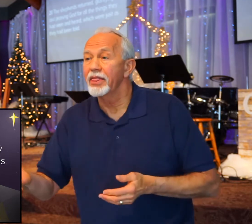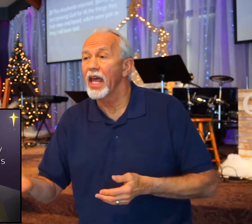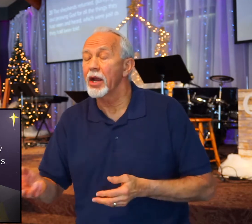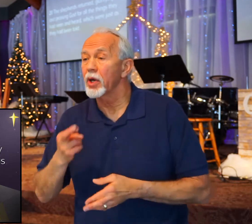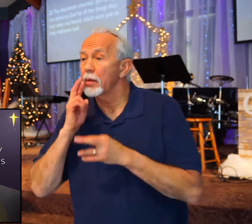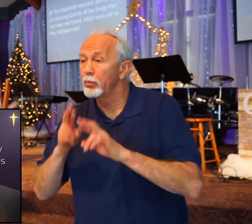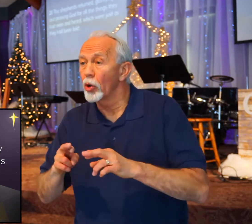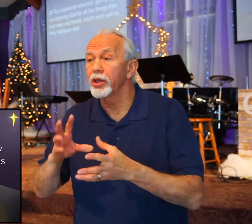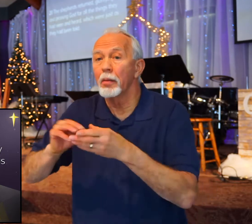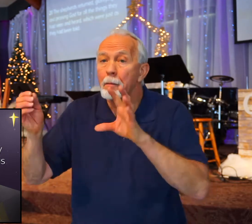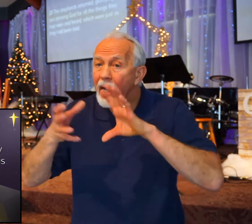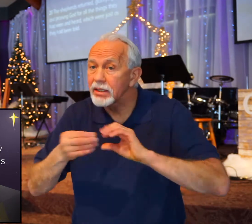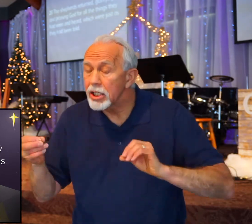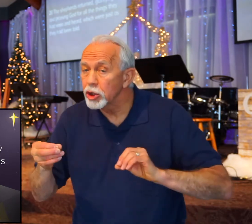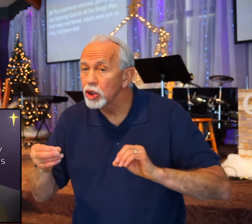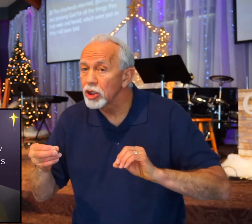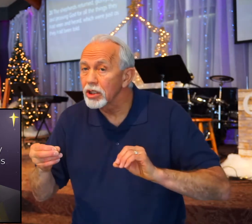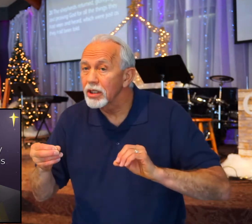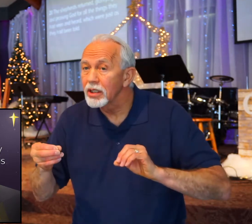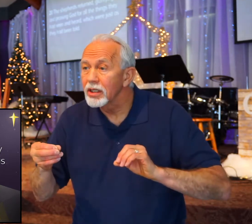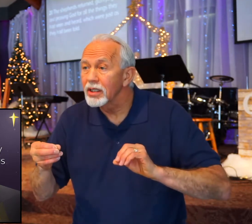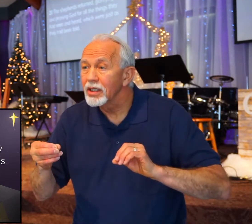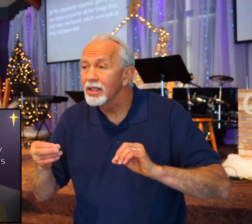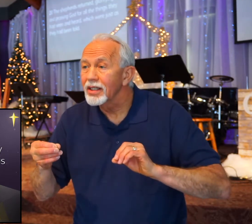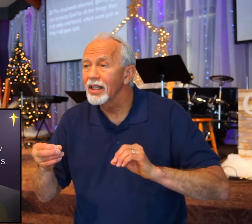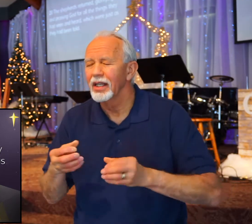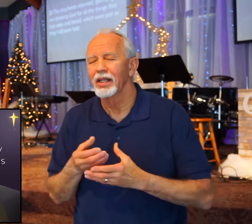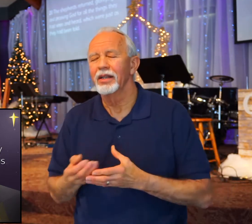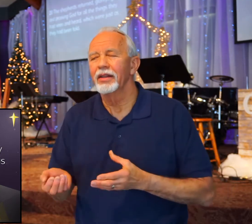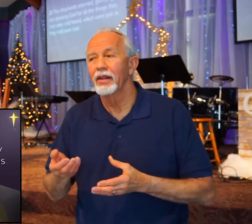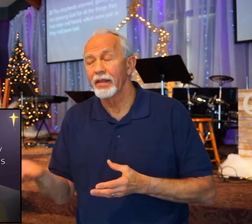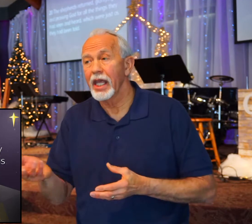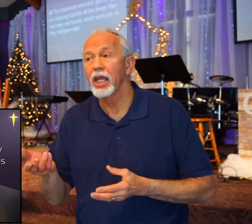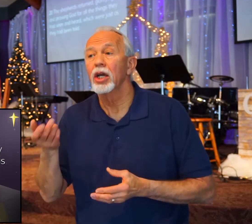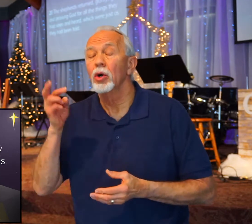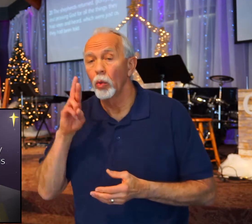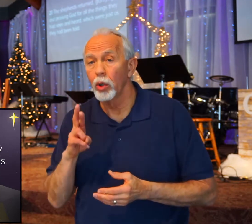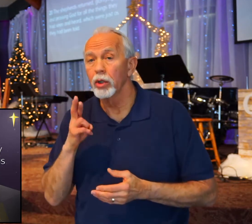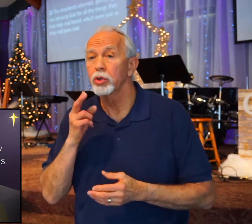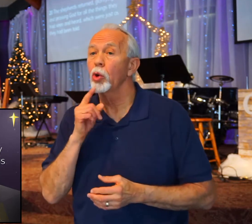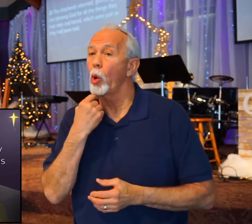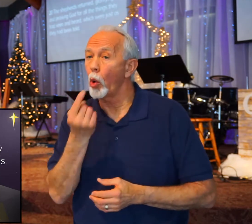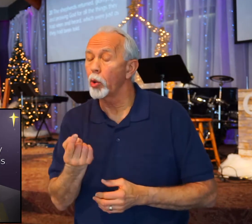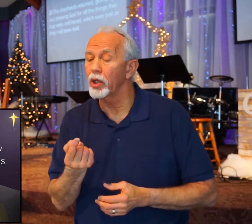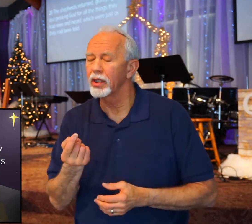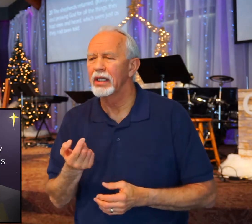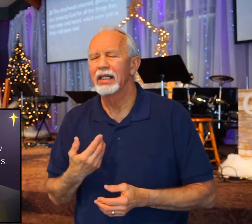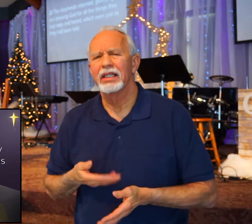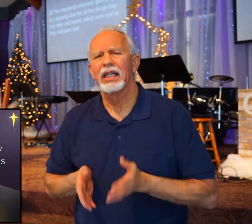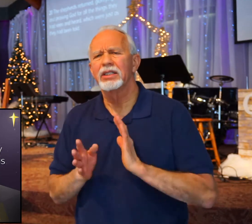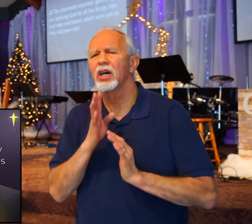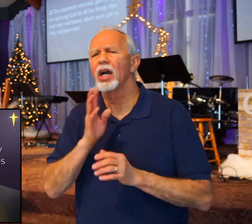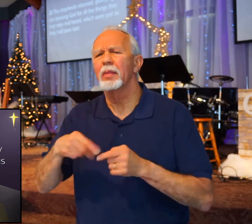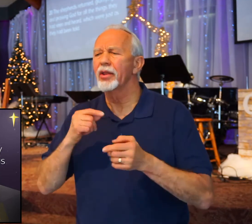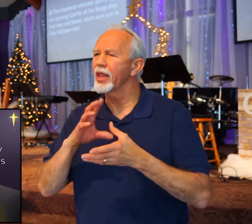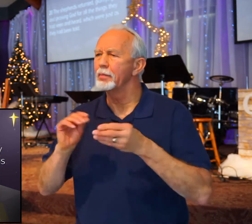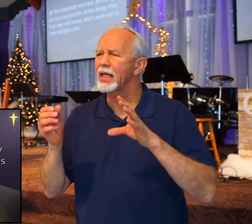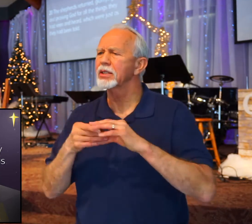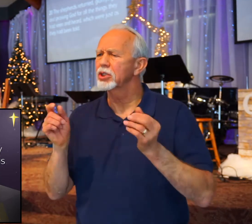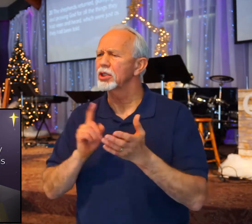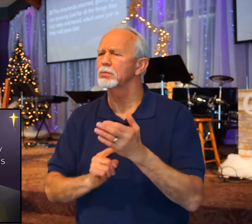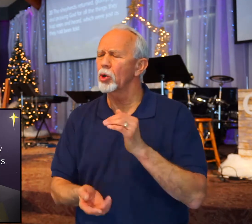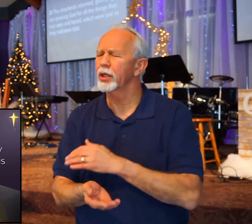reported the message they were told. Let's talk about the message this